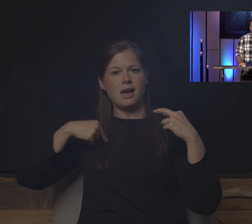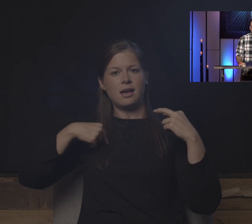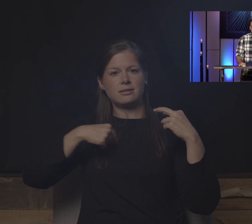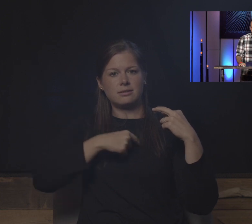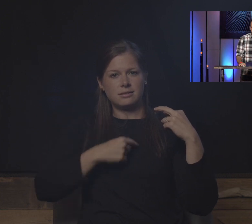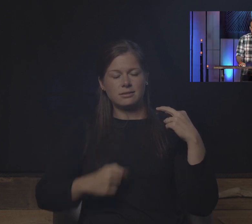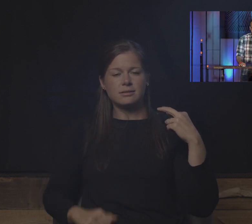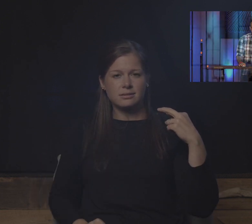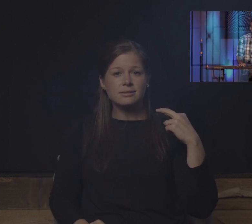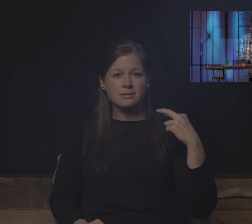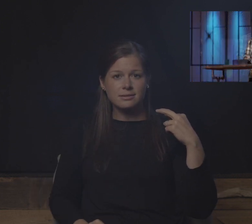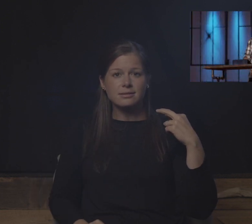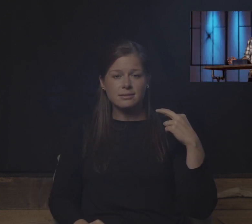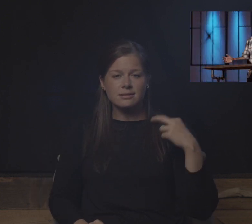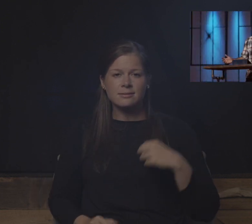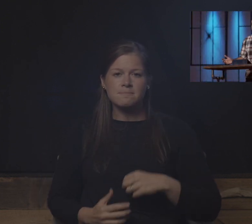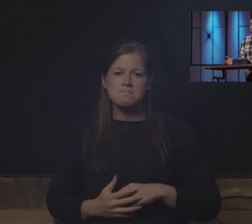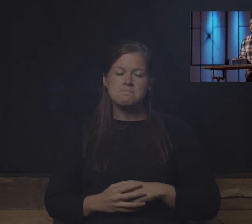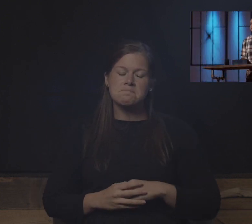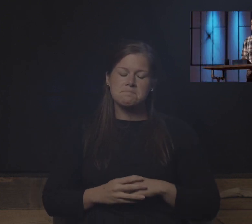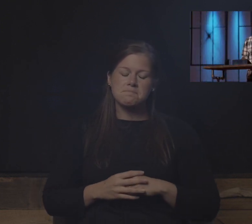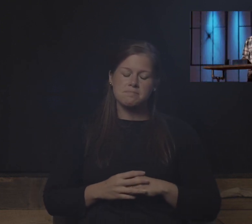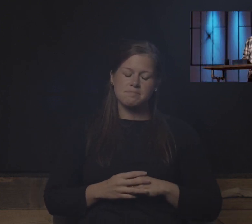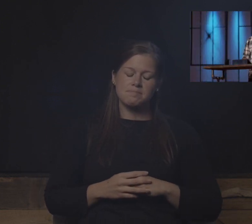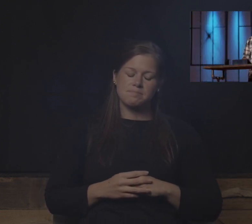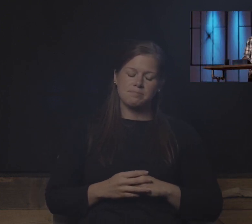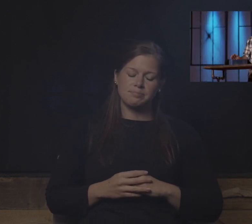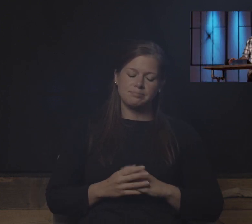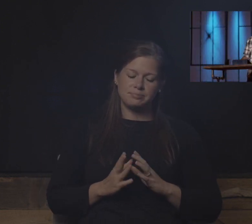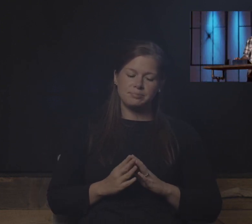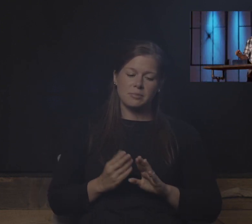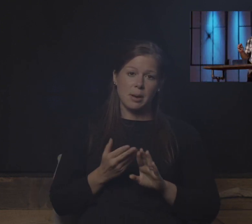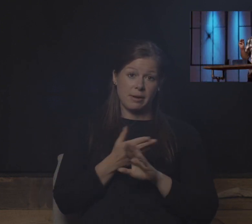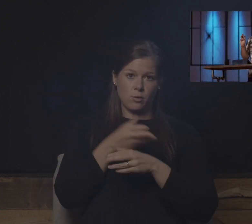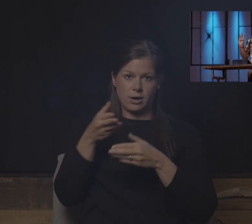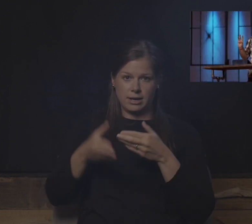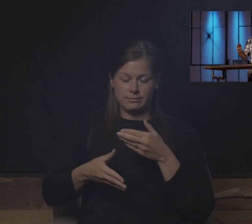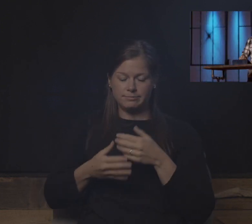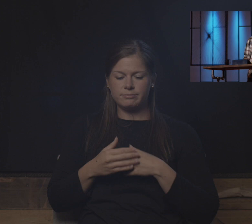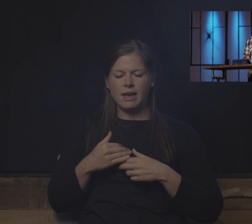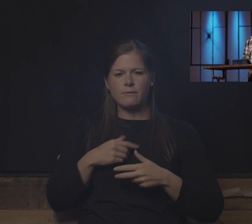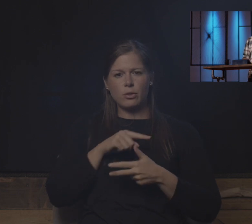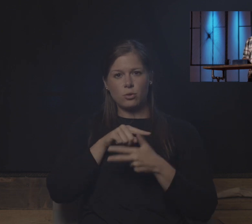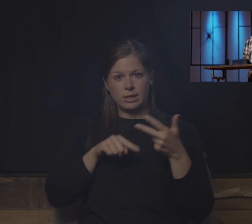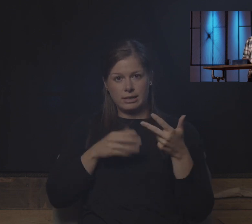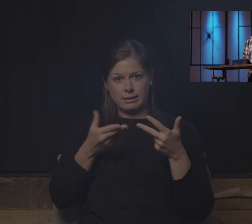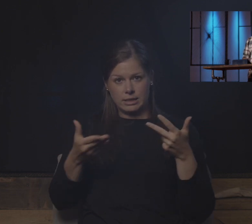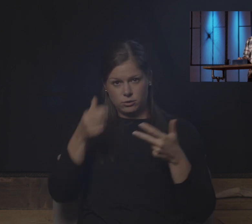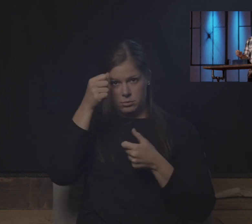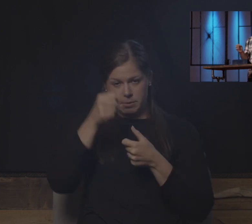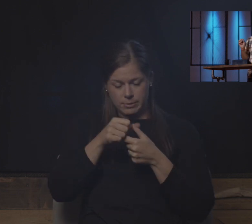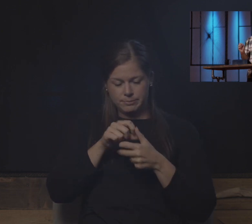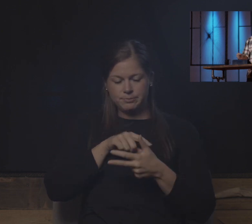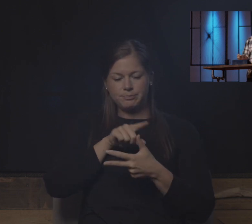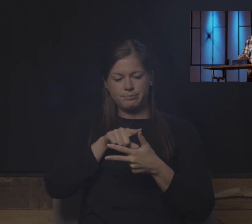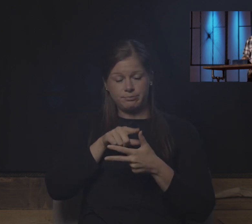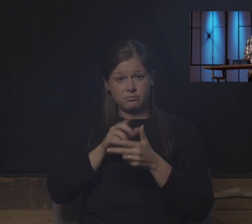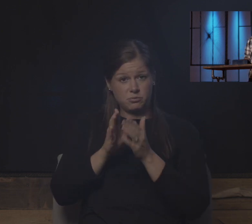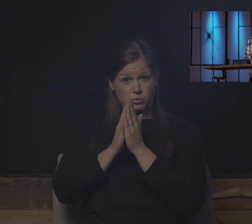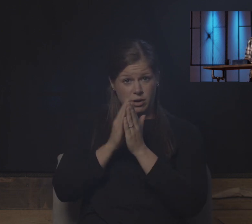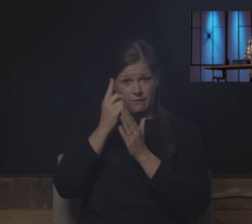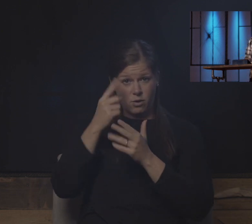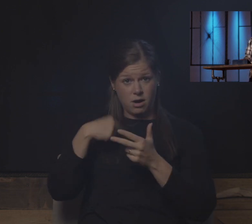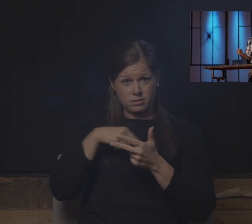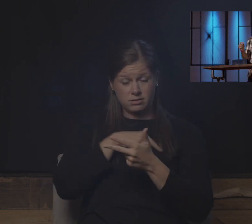lives. Now, as I close, please remember three things. Please remember to pray for